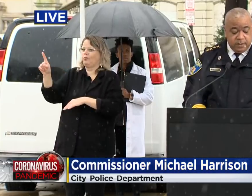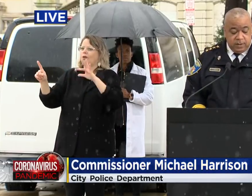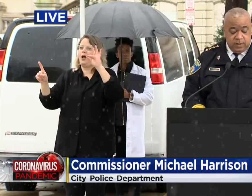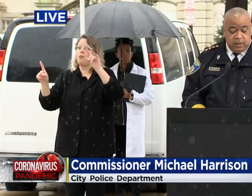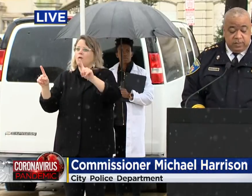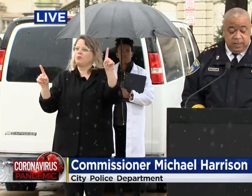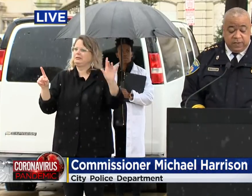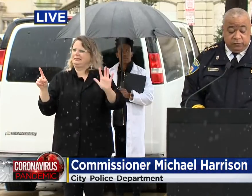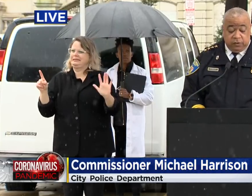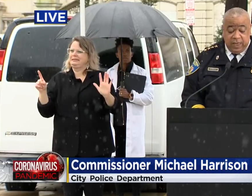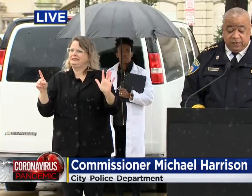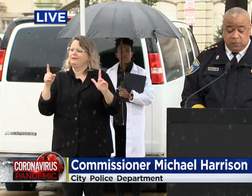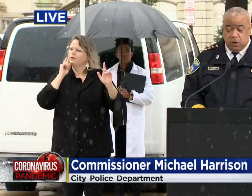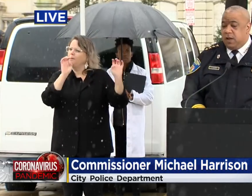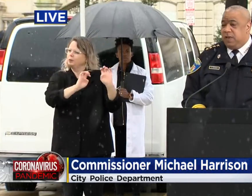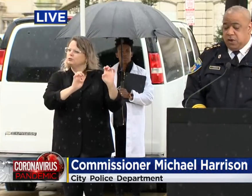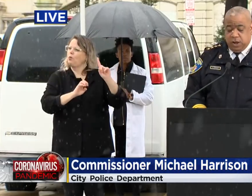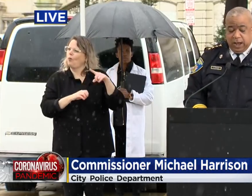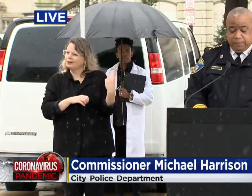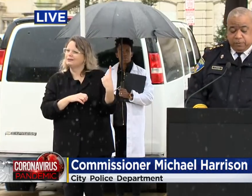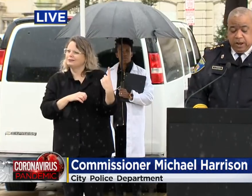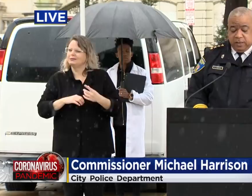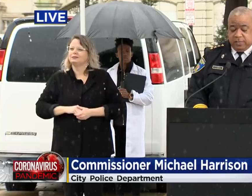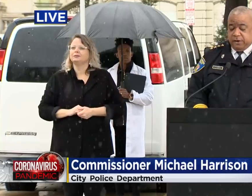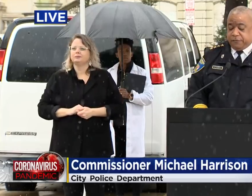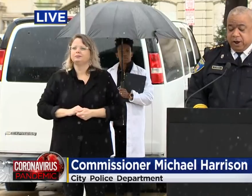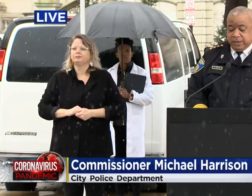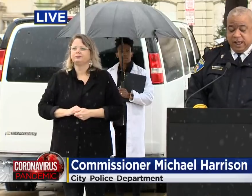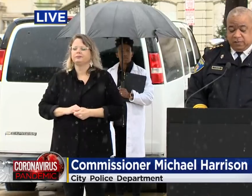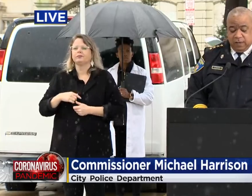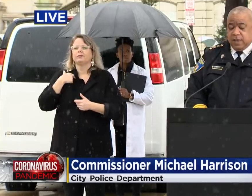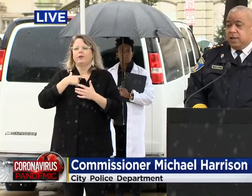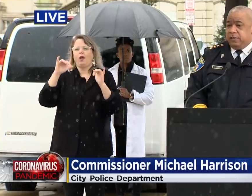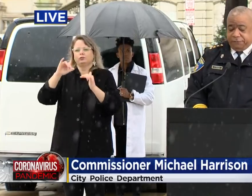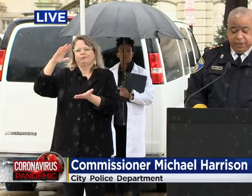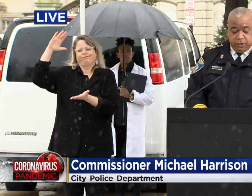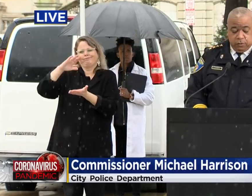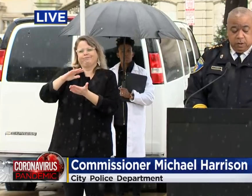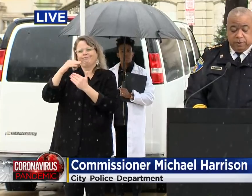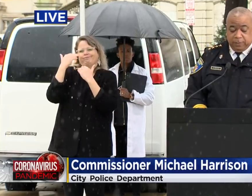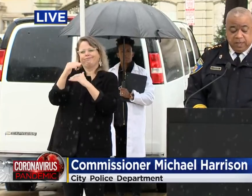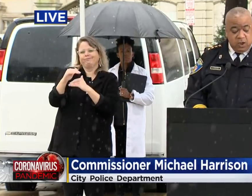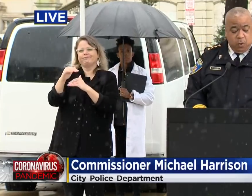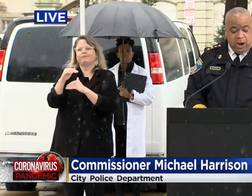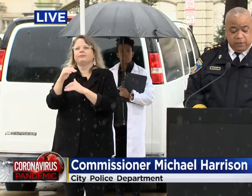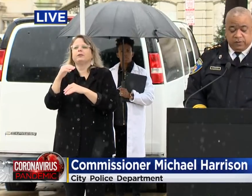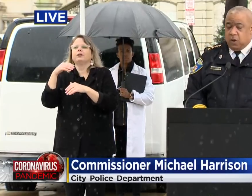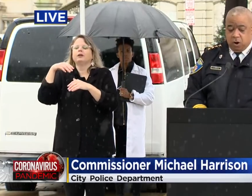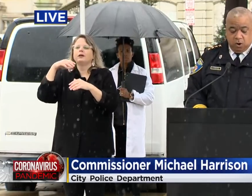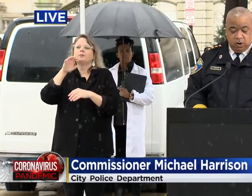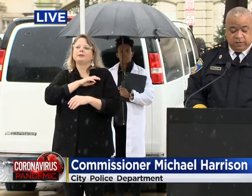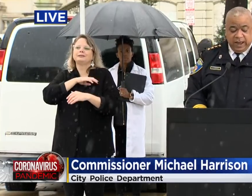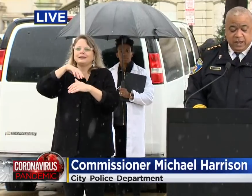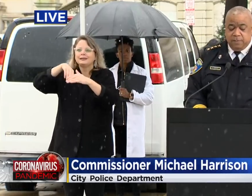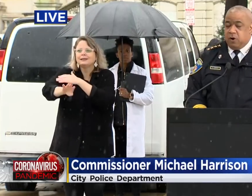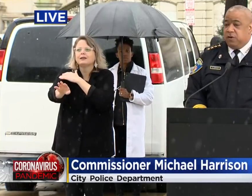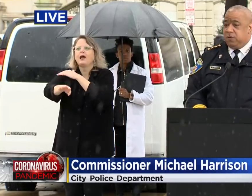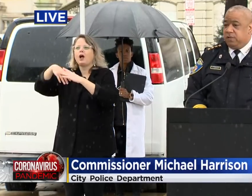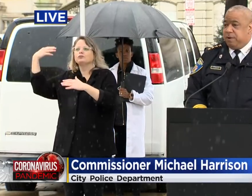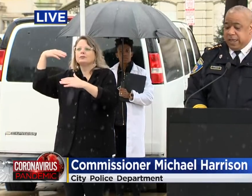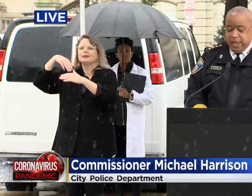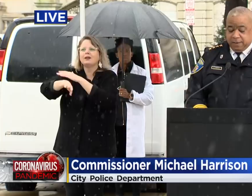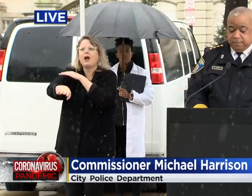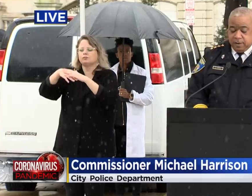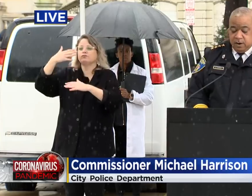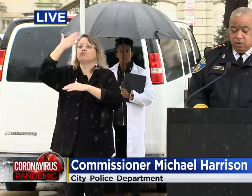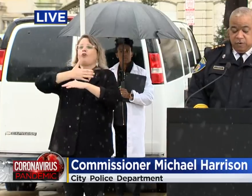stations. These district stations will continue to operate their front desk to field public inquiries or on-site